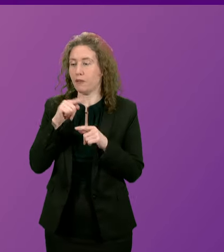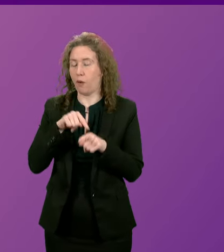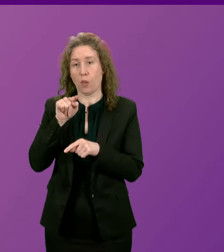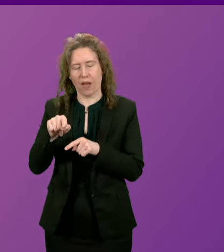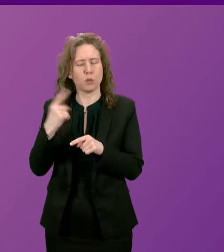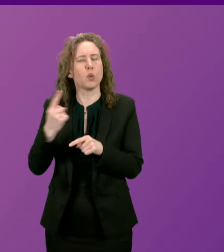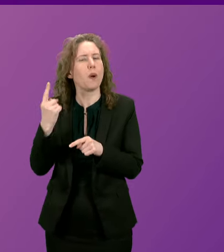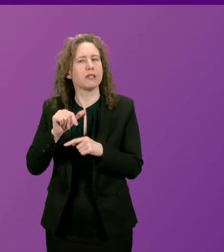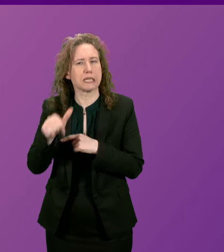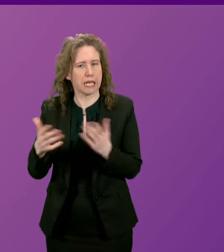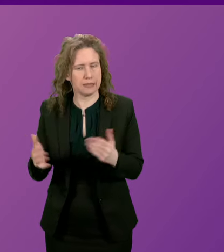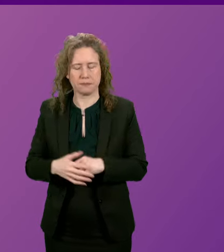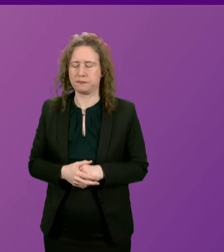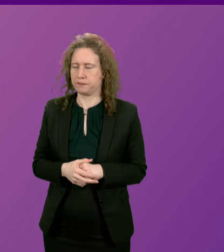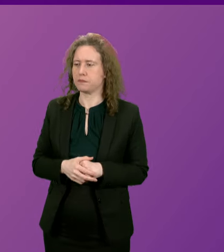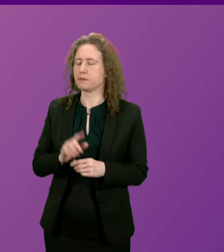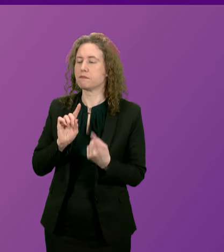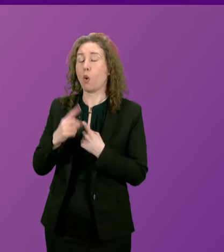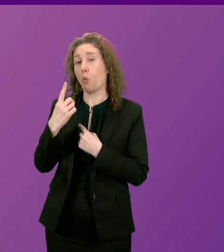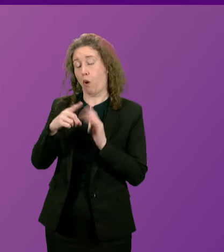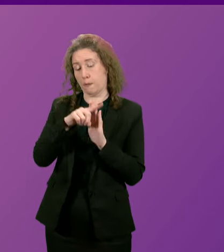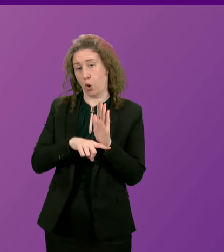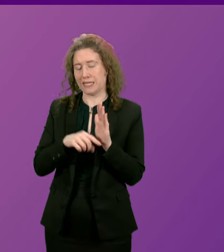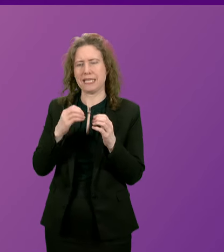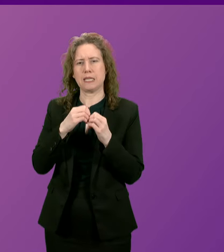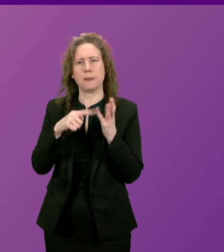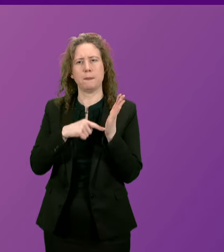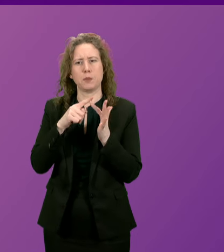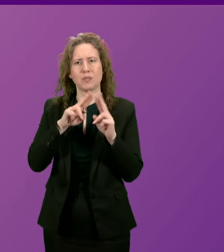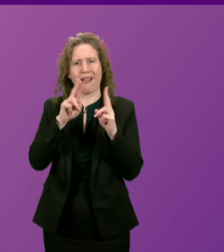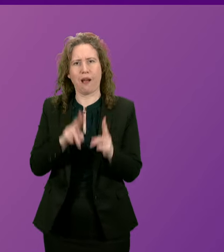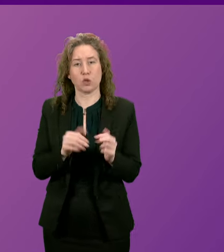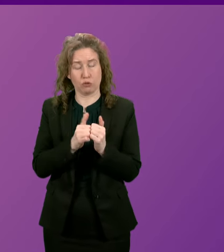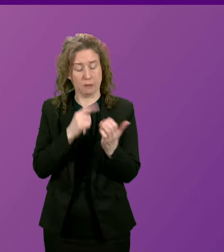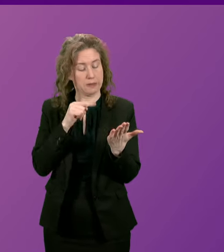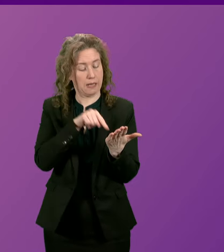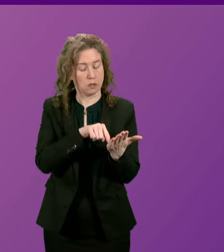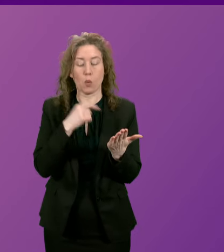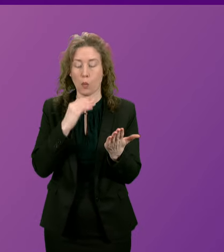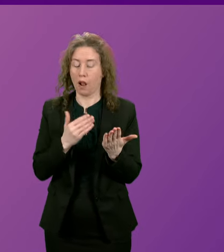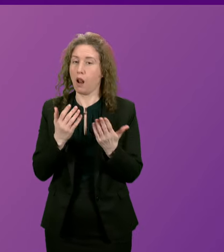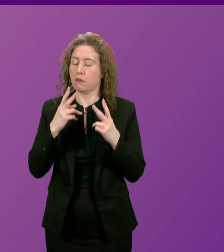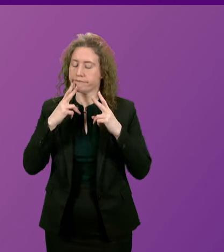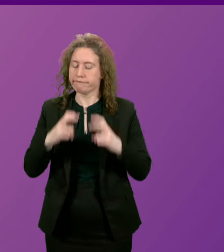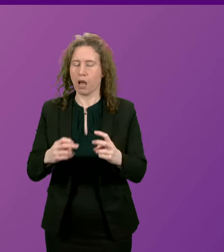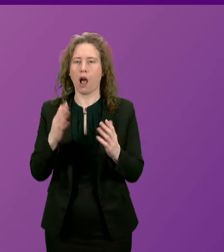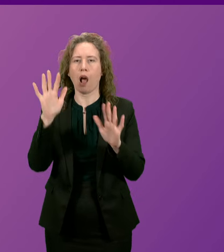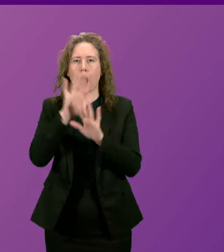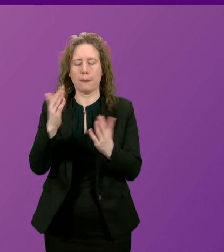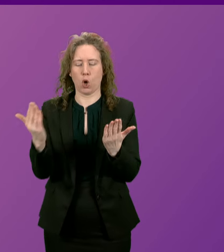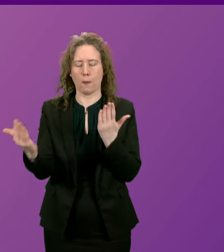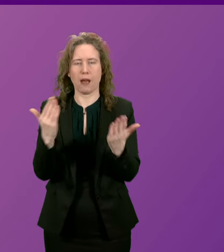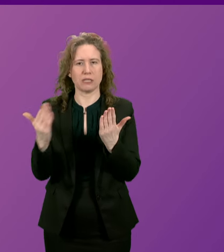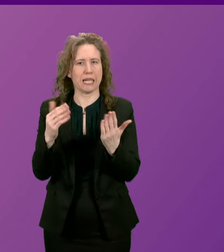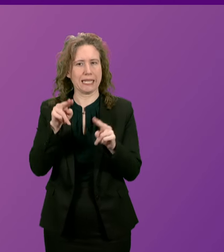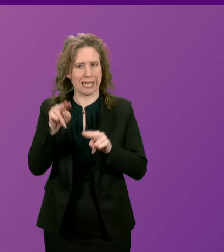Lorna Slater. One of the policies contained in the Bute House Agreement was to conduct a climate compatibility assessment of the proposed